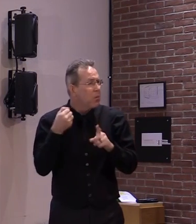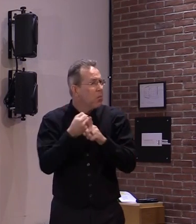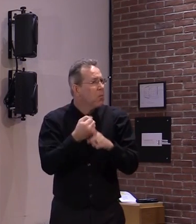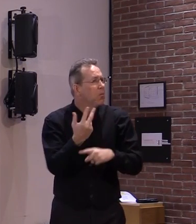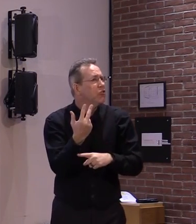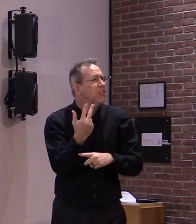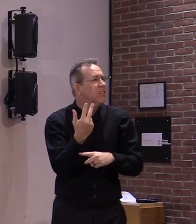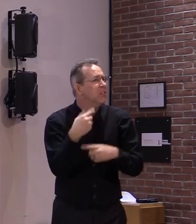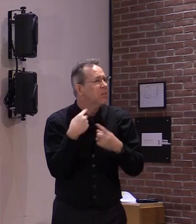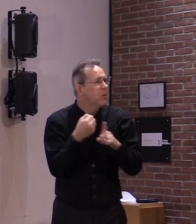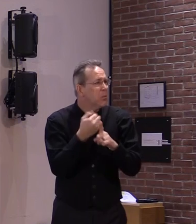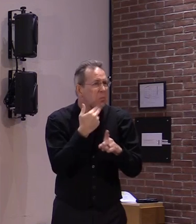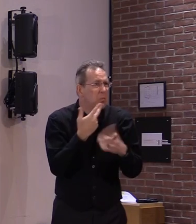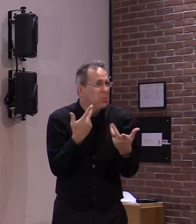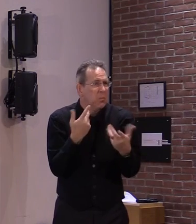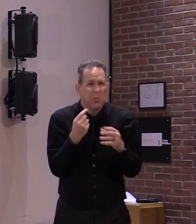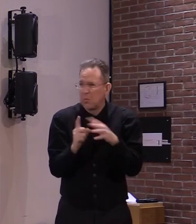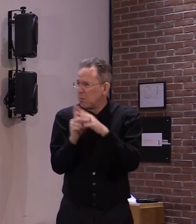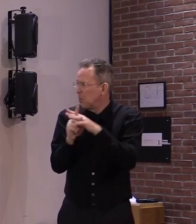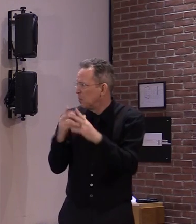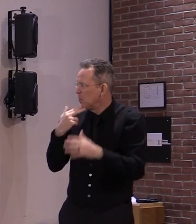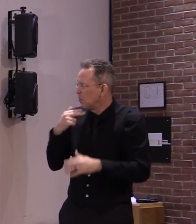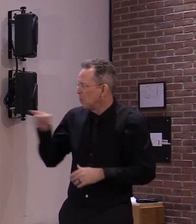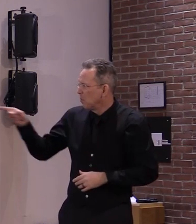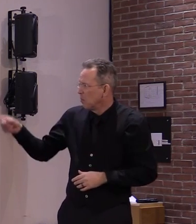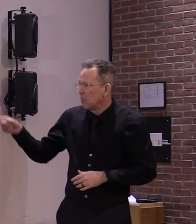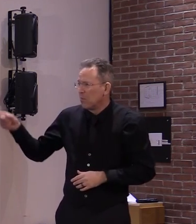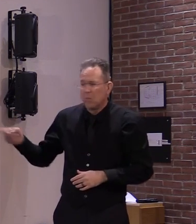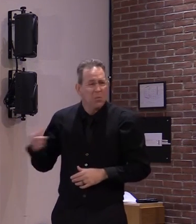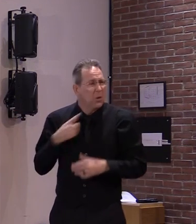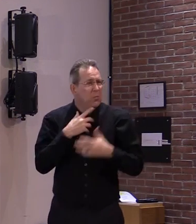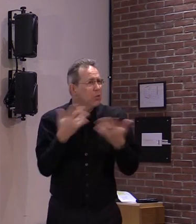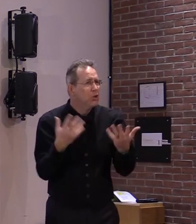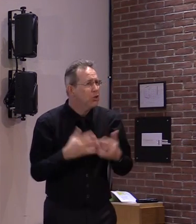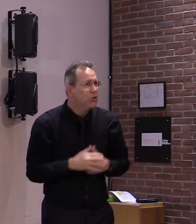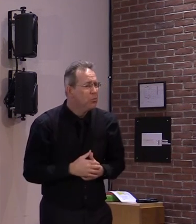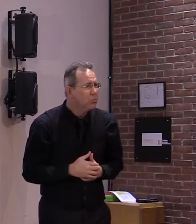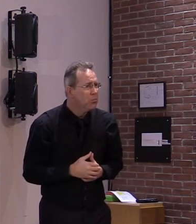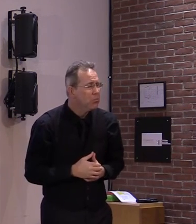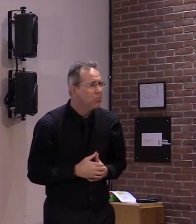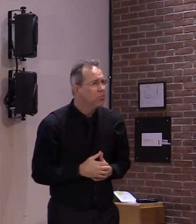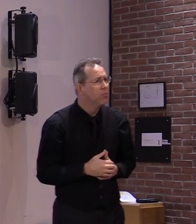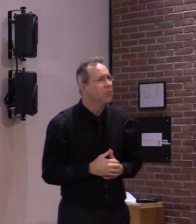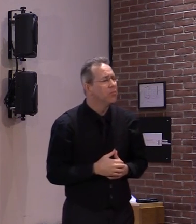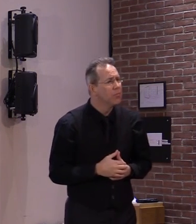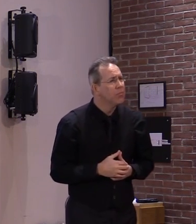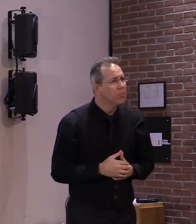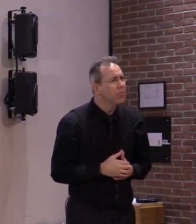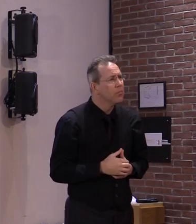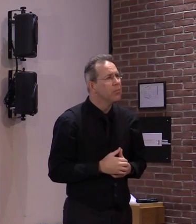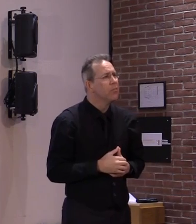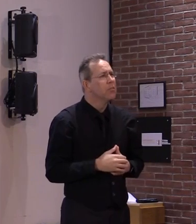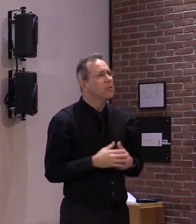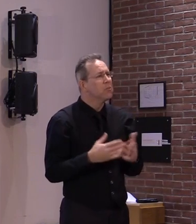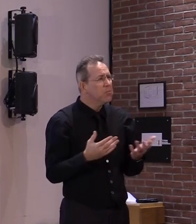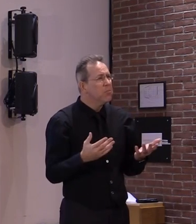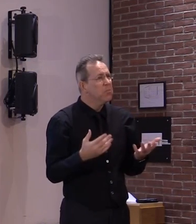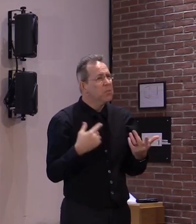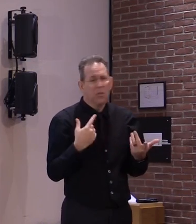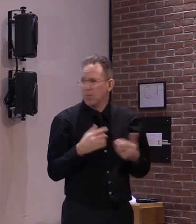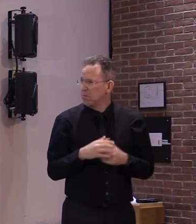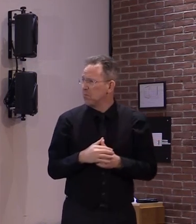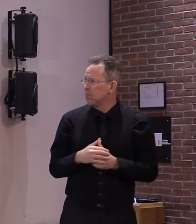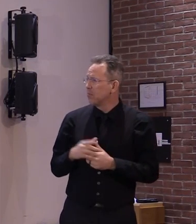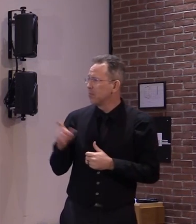which is consistent with the considerable fall in long-term care facility cases generally. Turning now